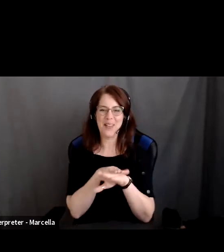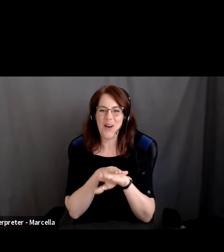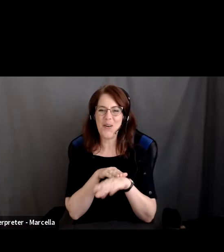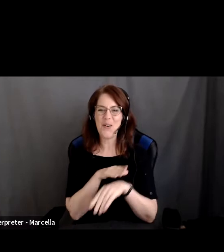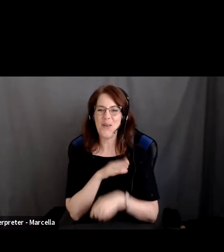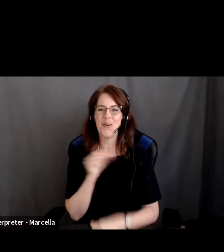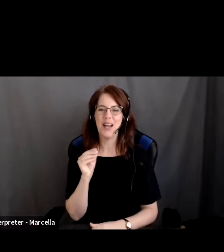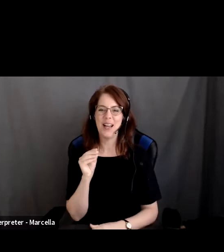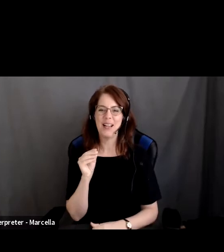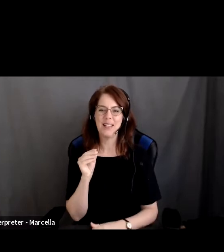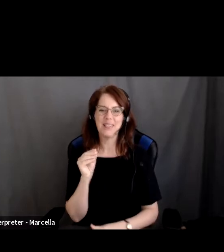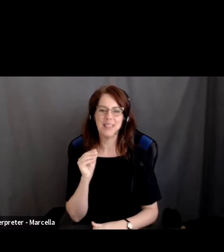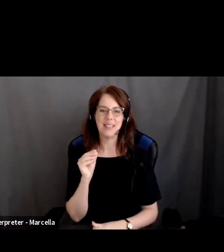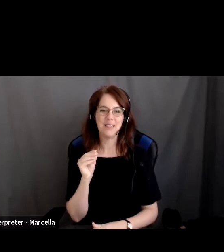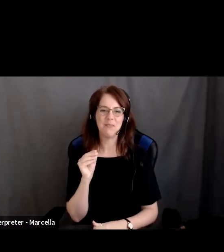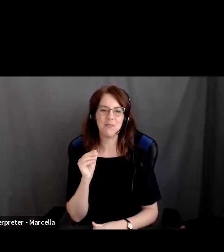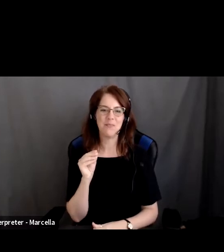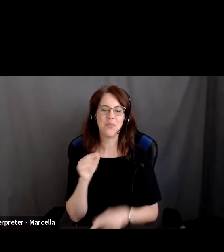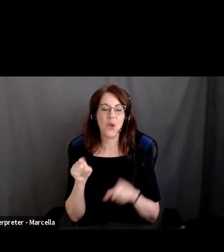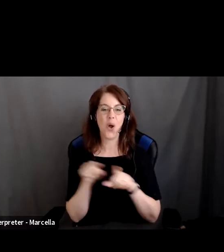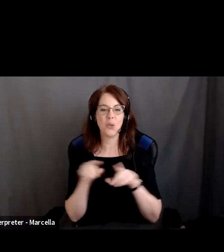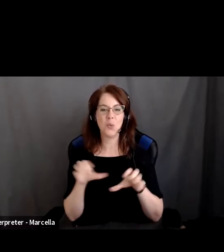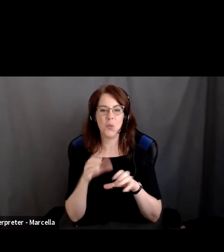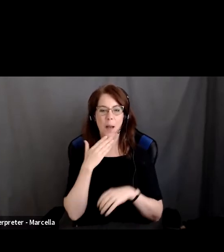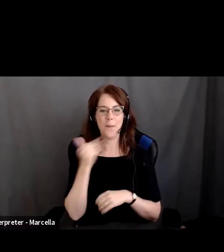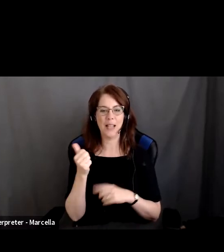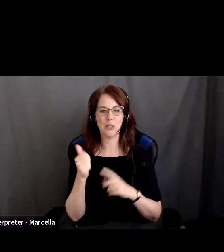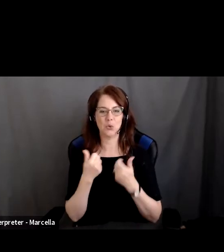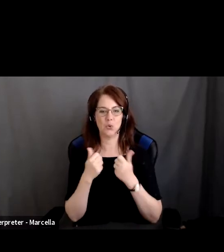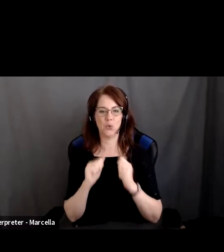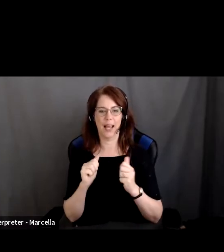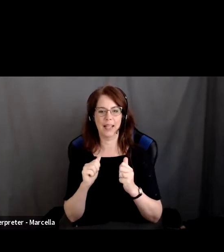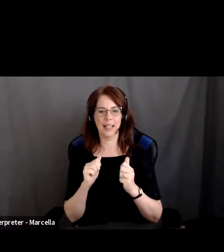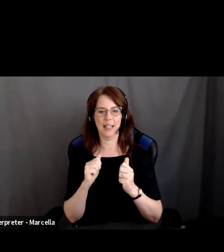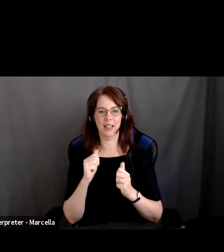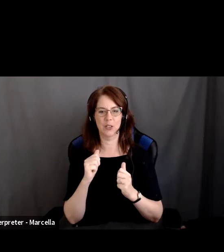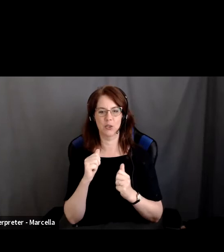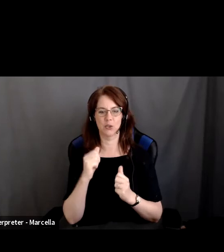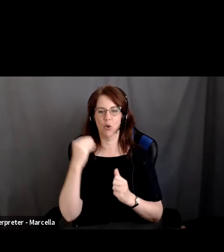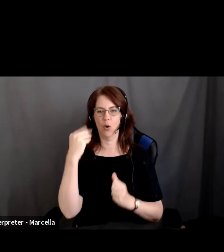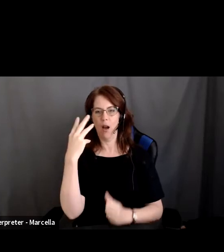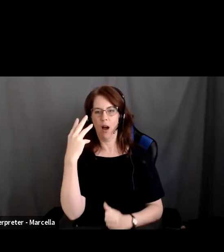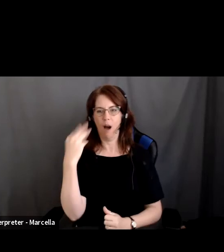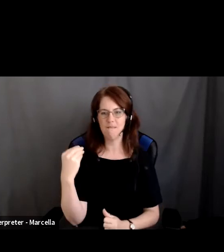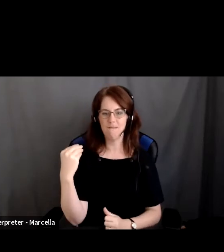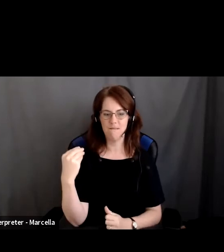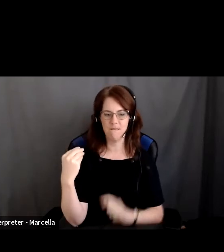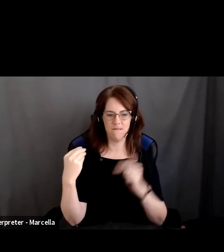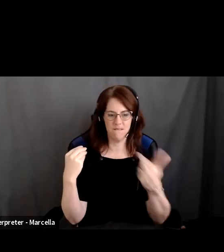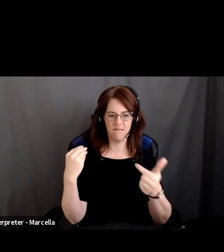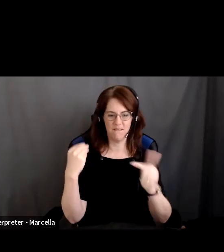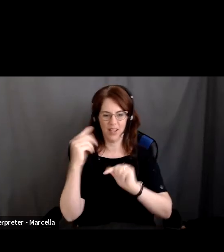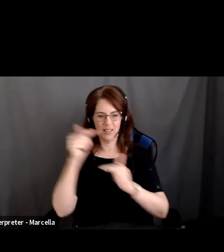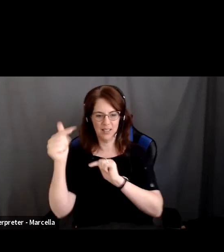I will we will also do our best to try to turn our cameras off when we're not speaking so that folks can see